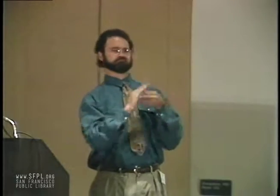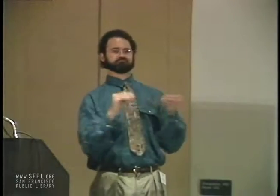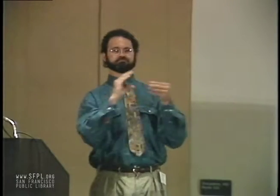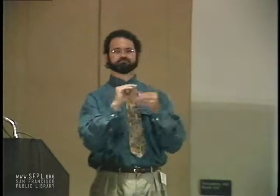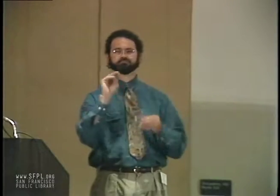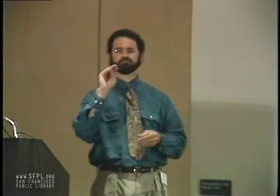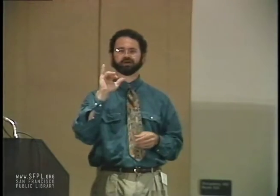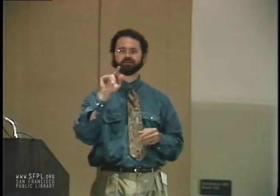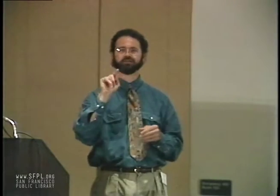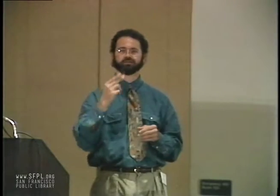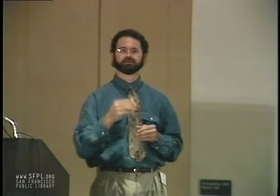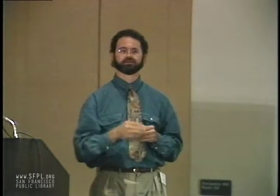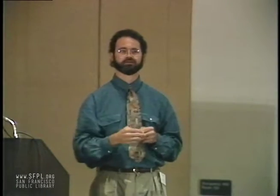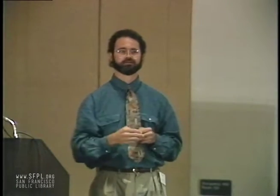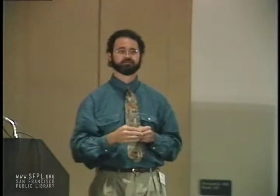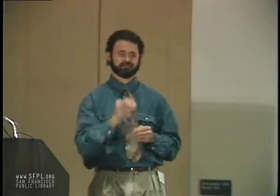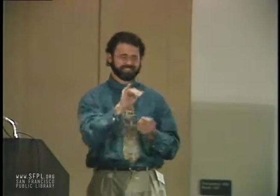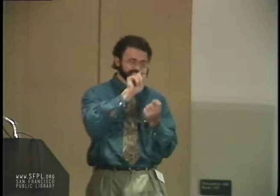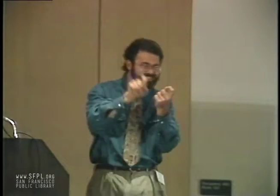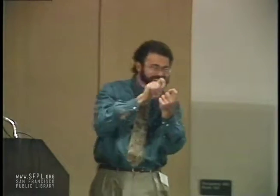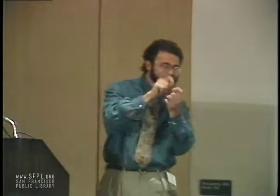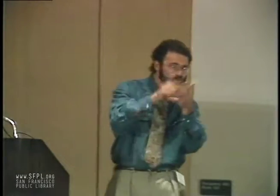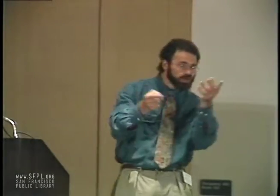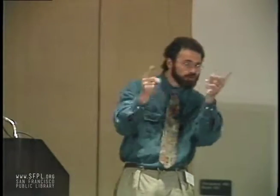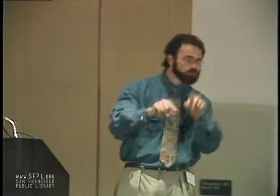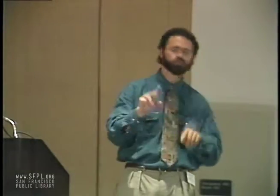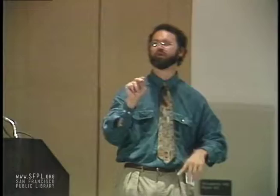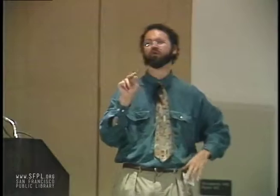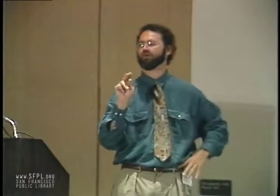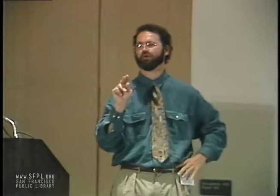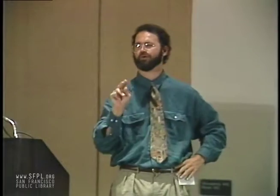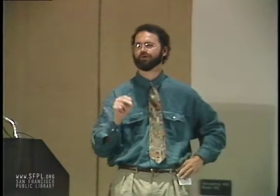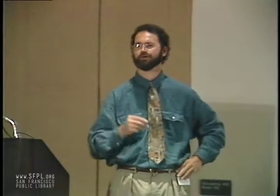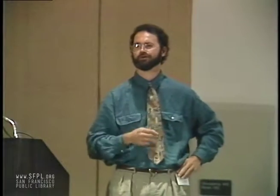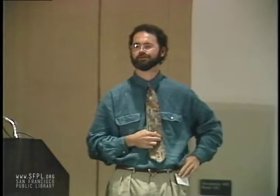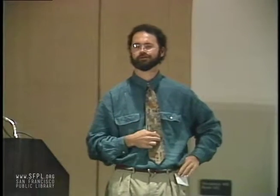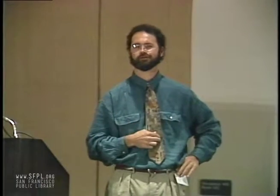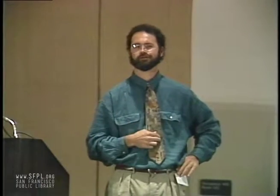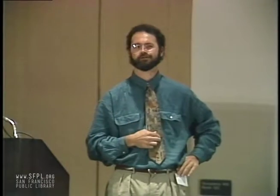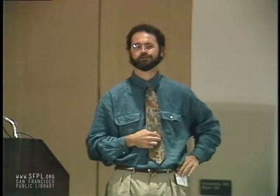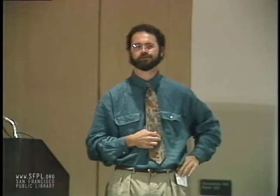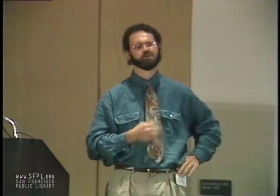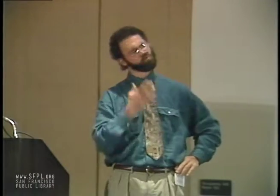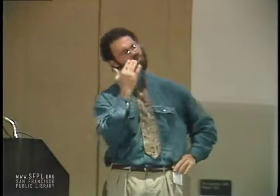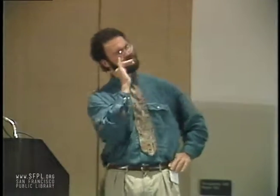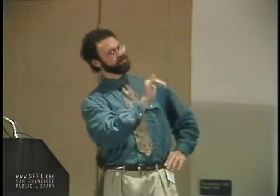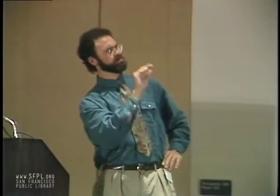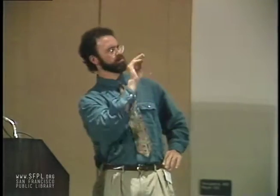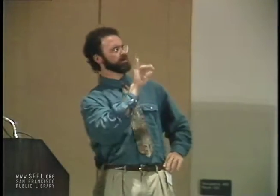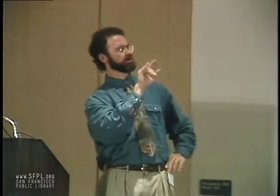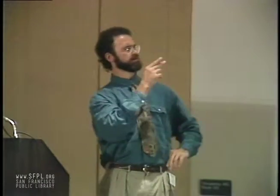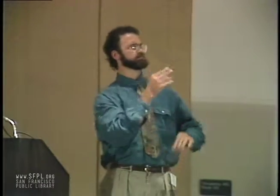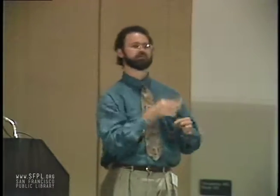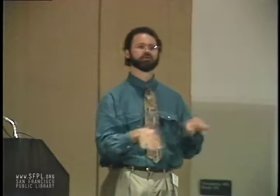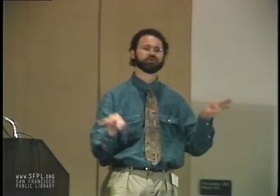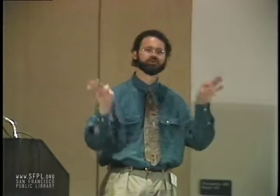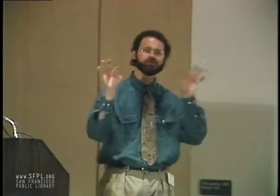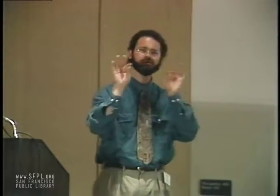all began. So this story, this myth, is it important, the actual details of this story? Not